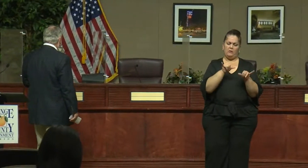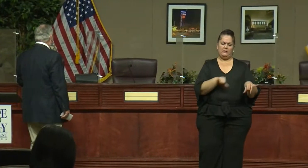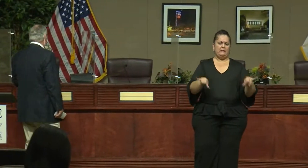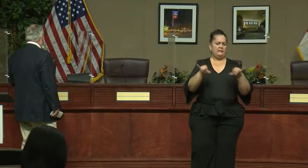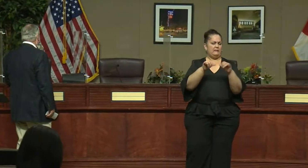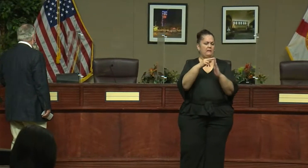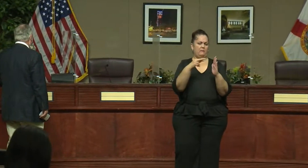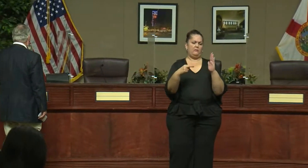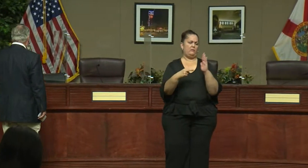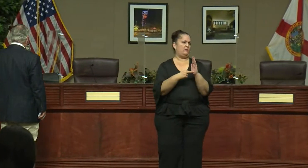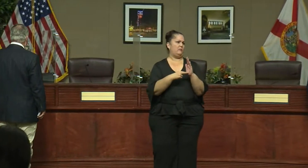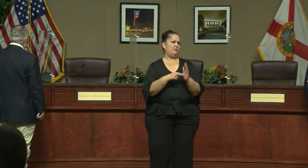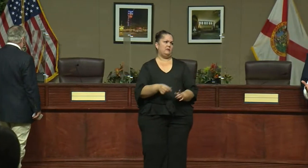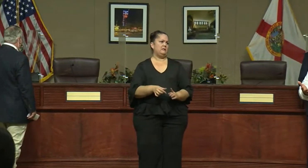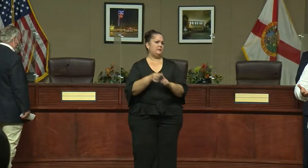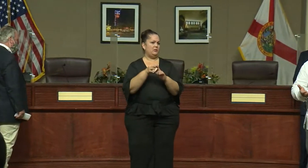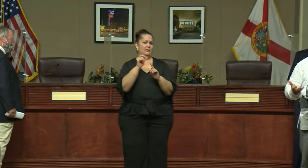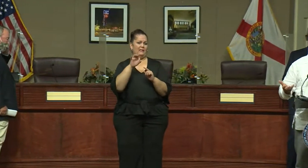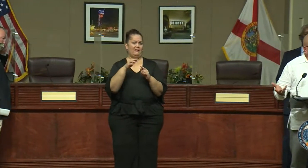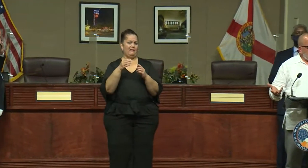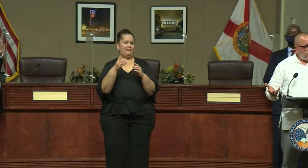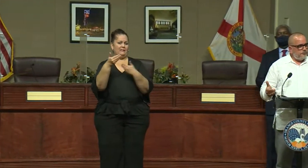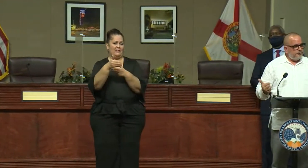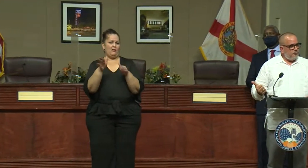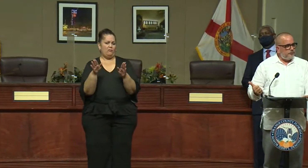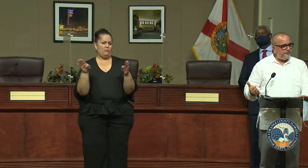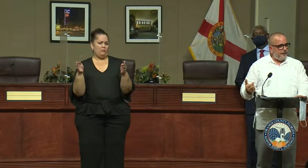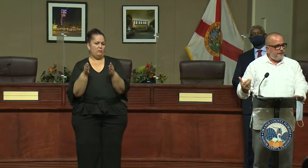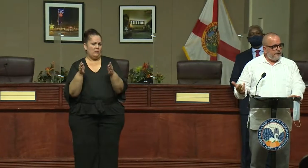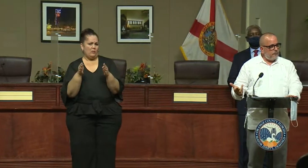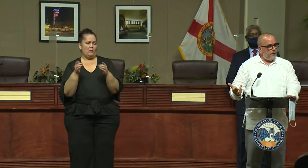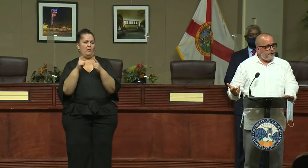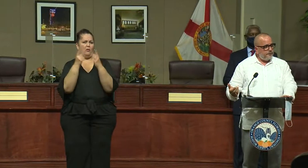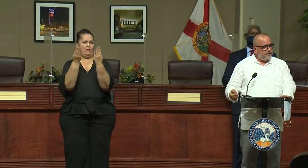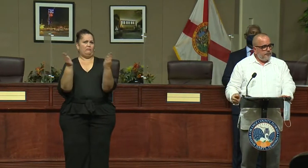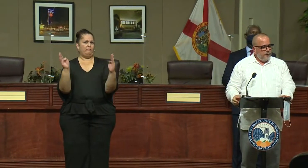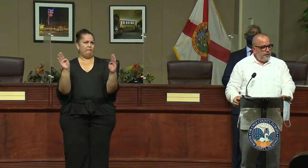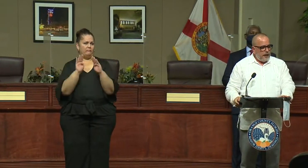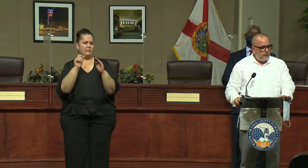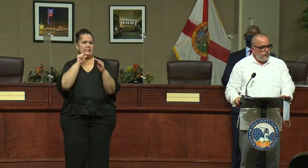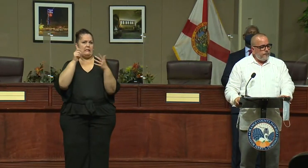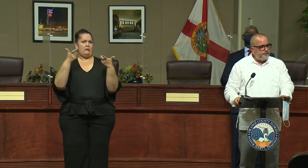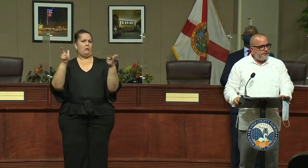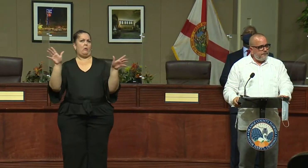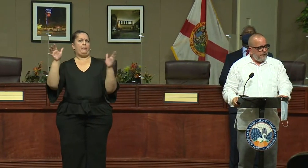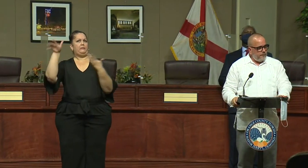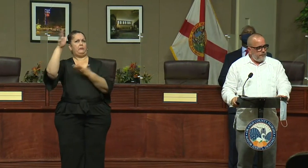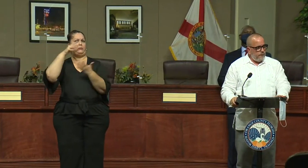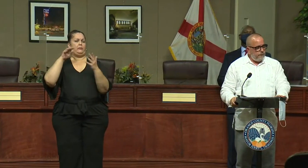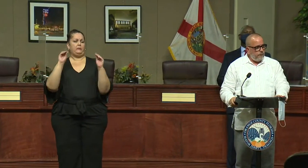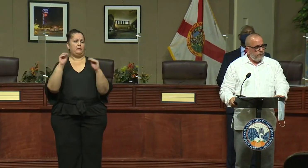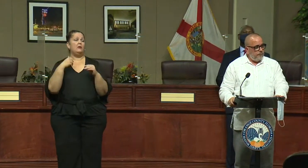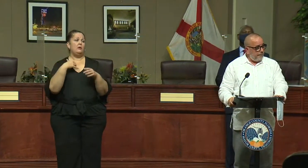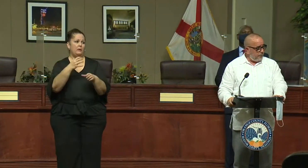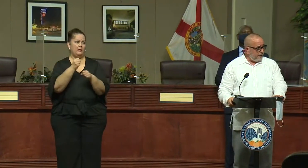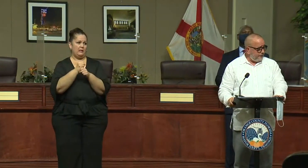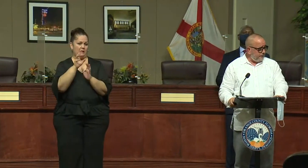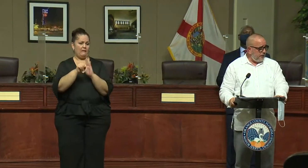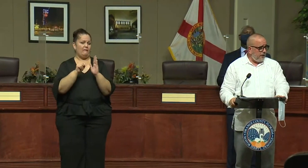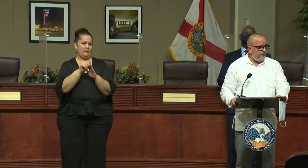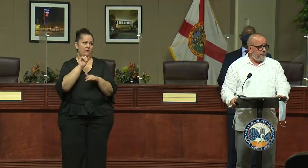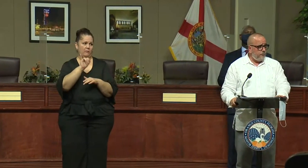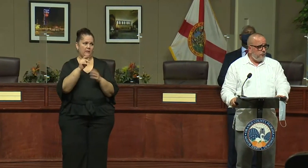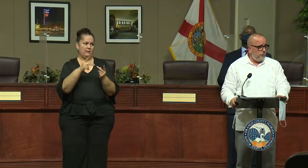and especially in closed doors, small space, crowded. We receive video from that